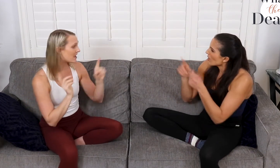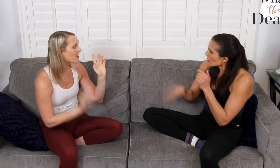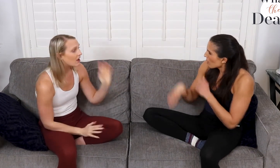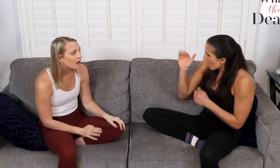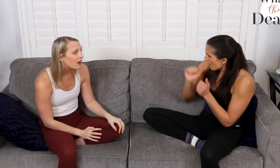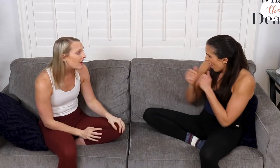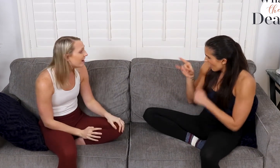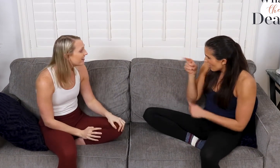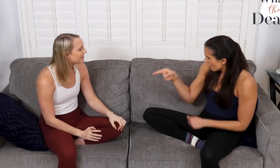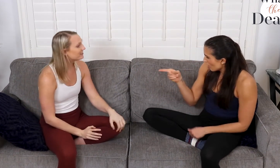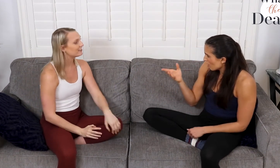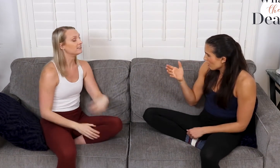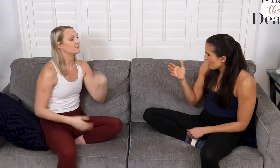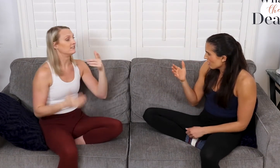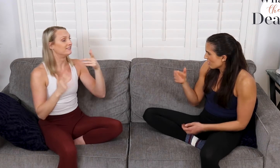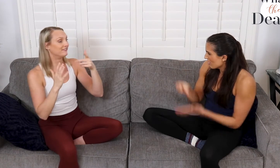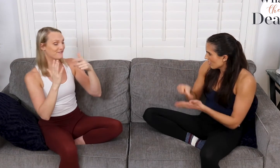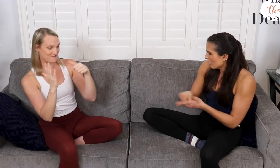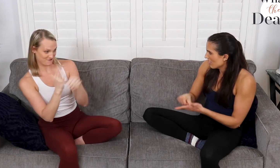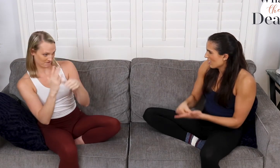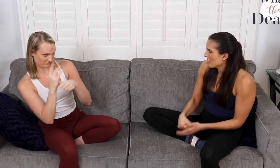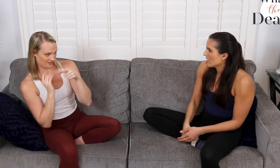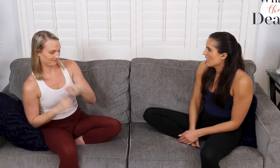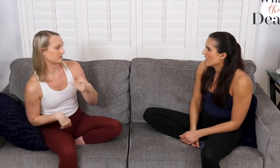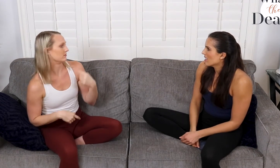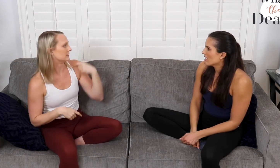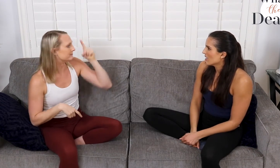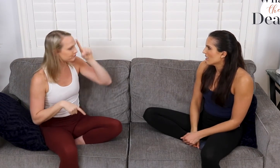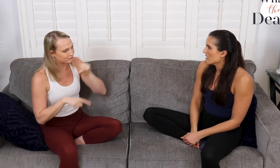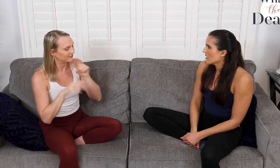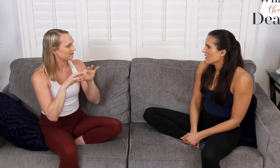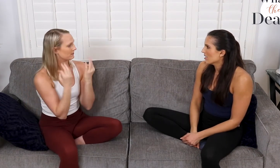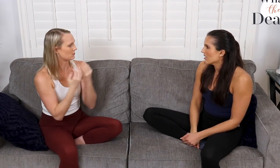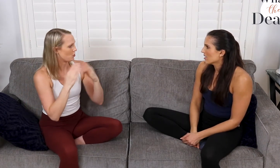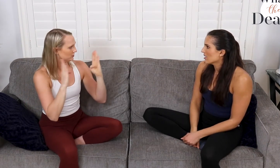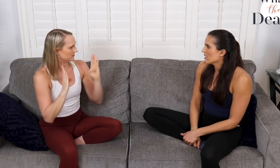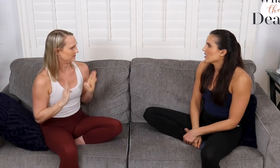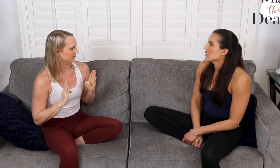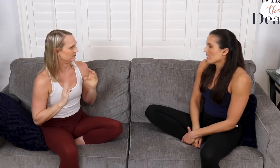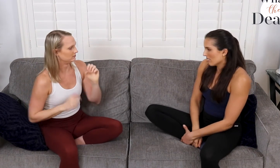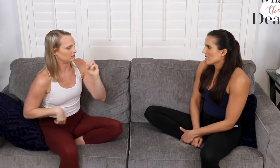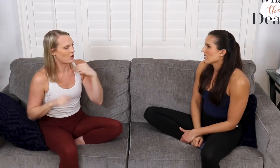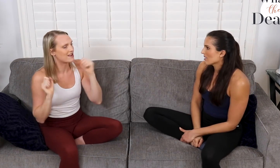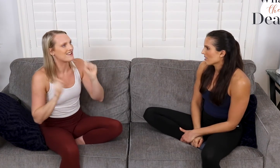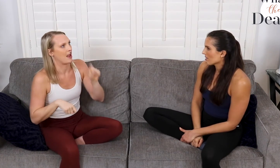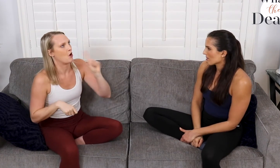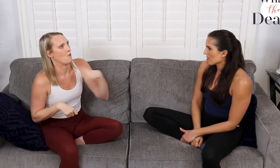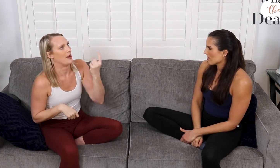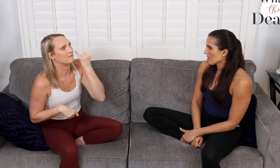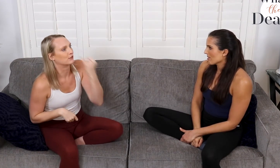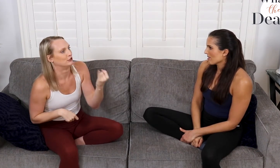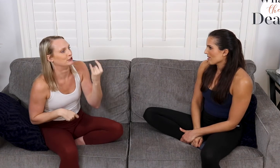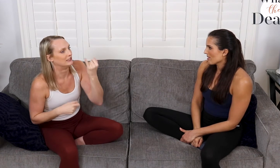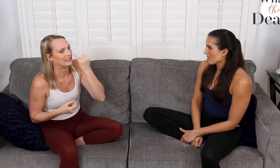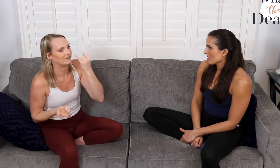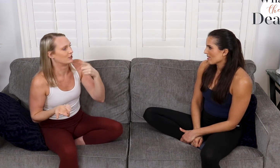and I sleep with a mask on, and I'm like, oh my God, it's like a rave. I'm at a rave. And I would never forget the first time. And for